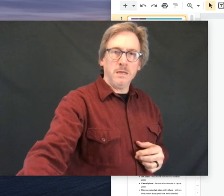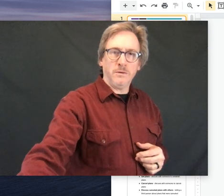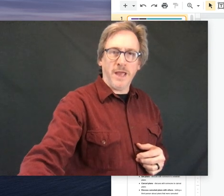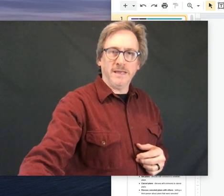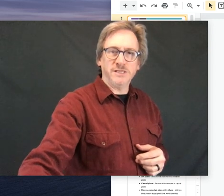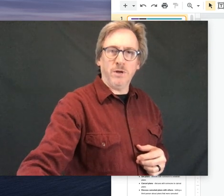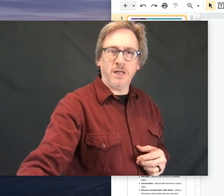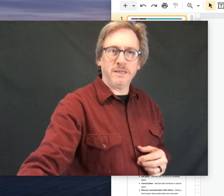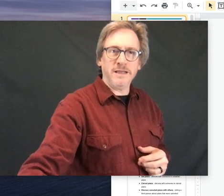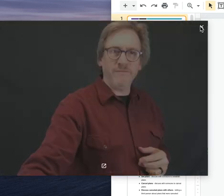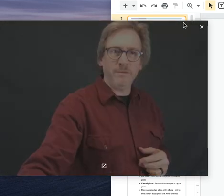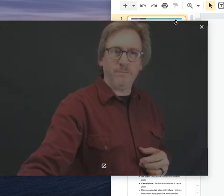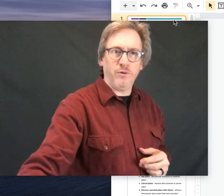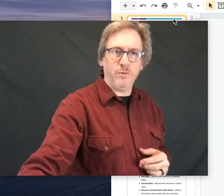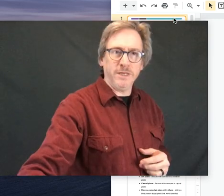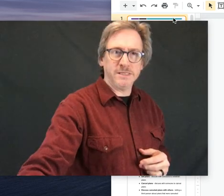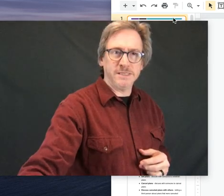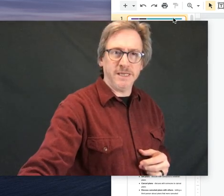Okay, so